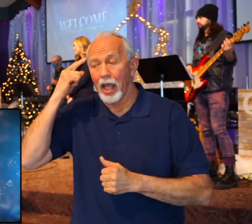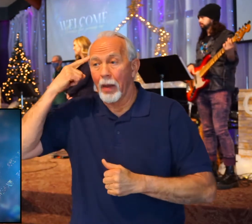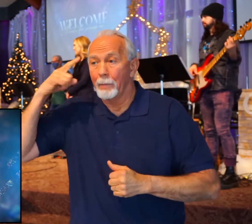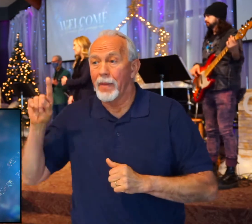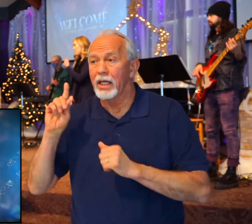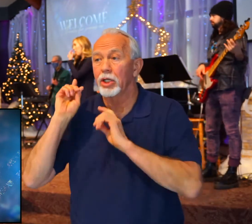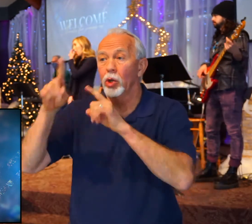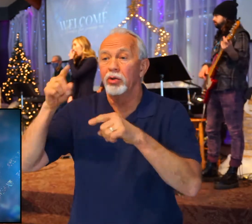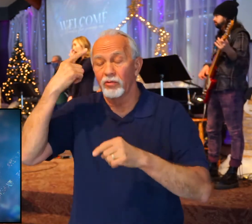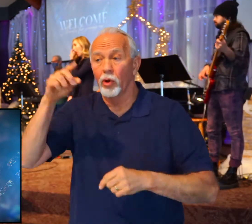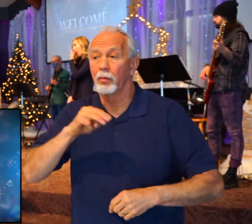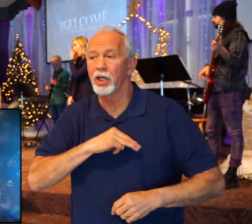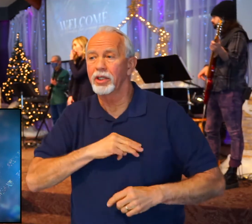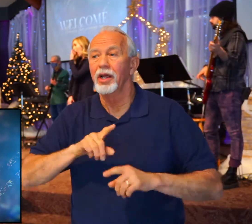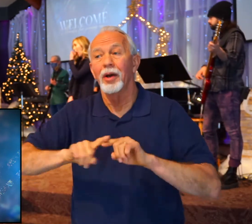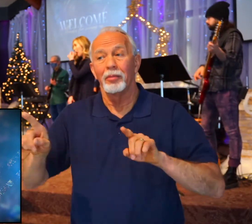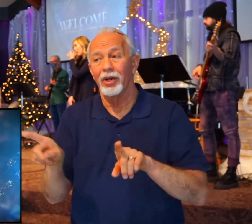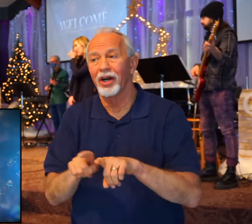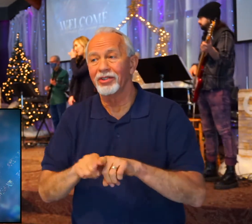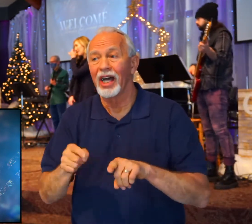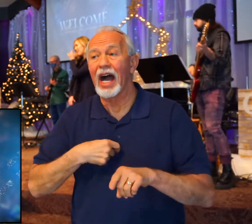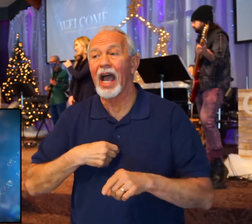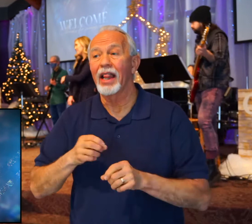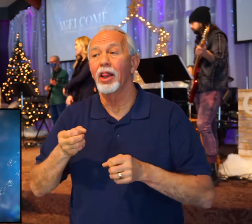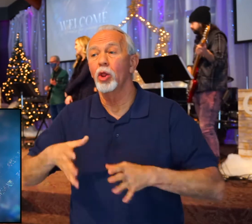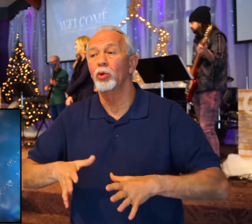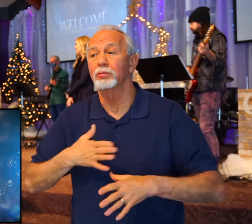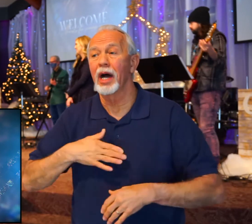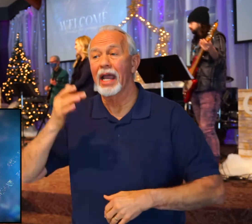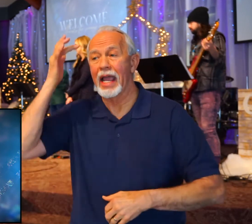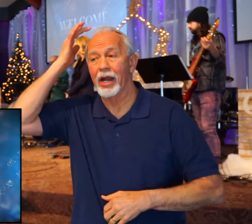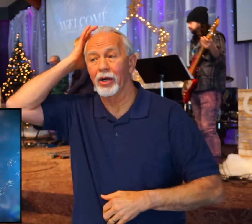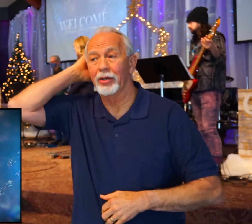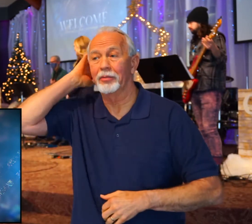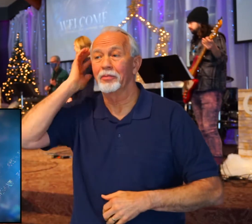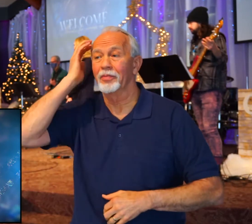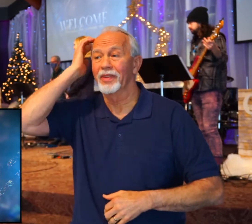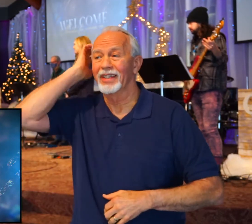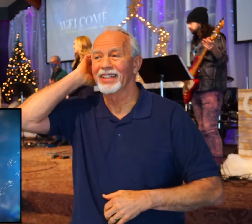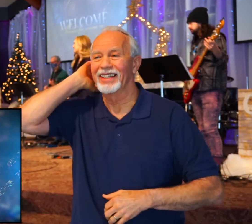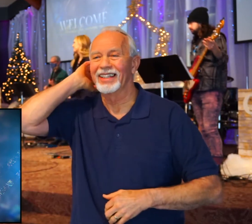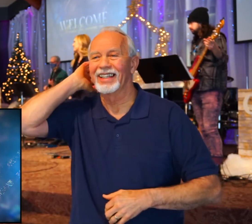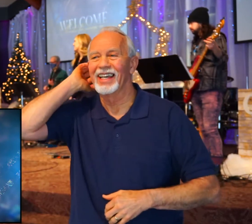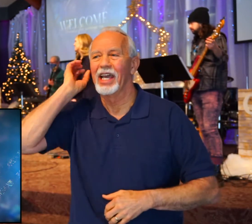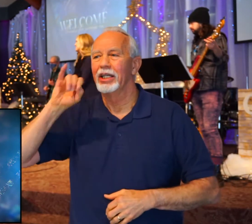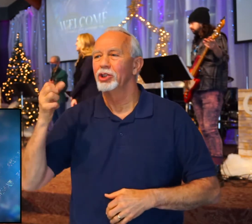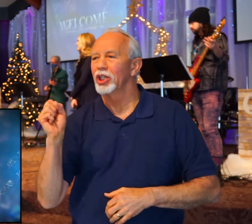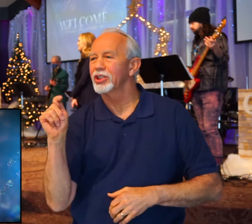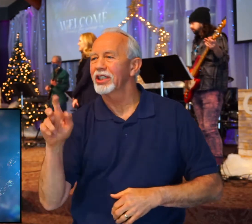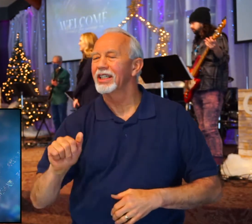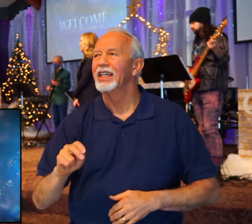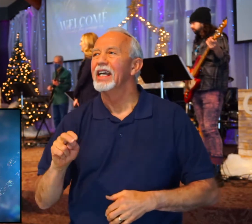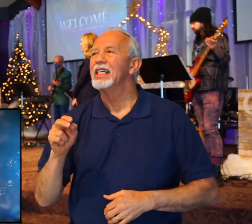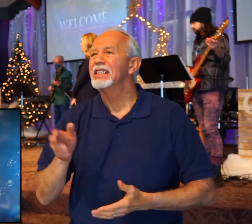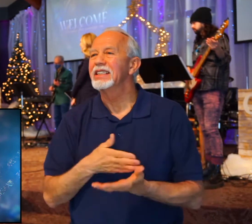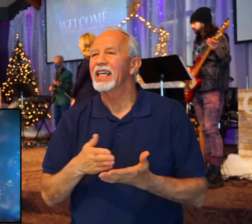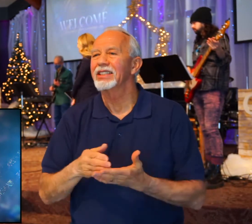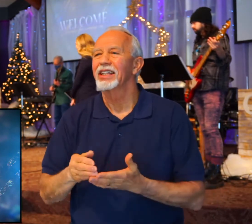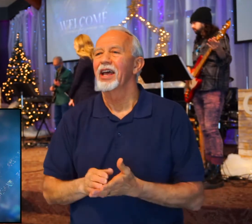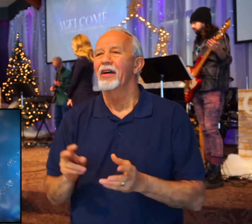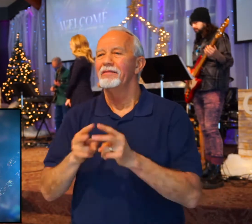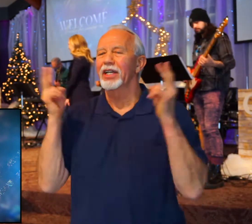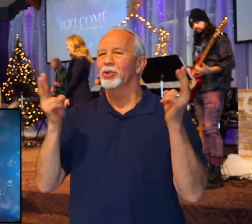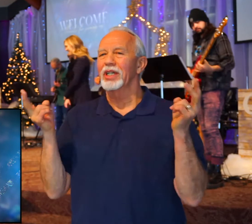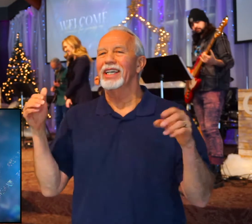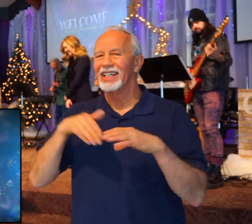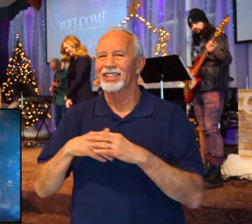for missions, but also I lose my hair, okay? And Justin sings Victory in Jesus. So we're